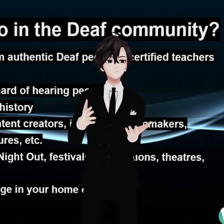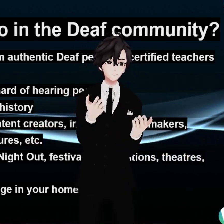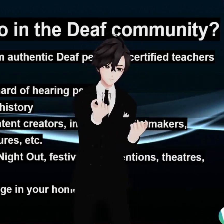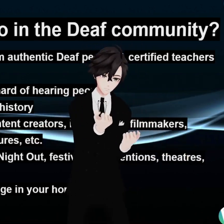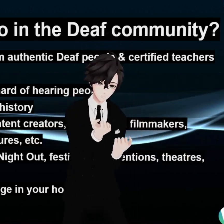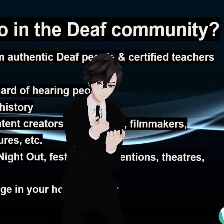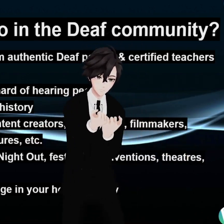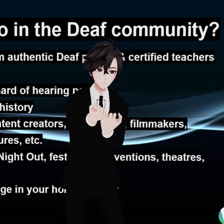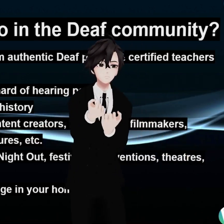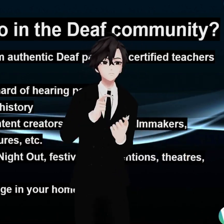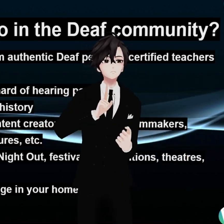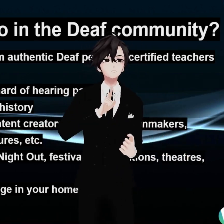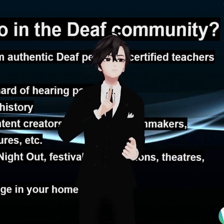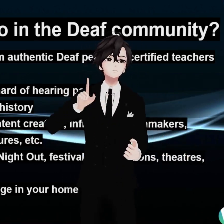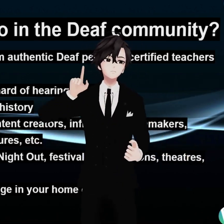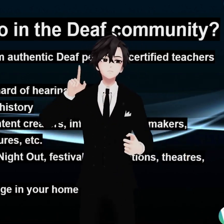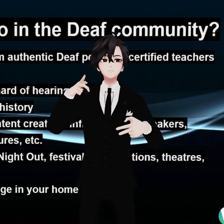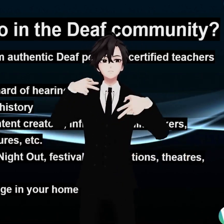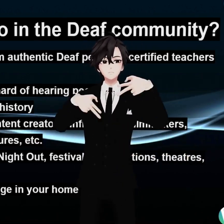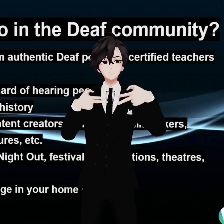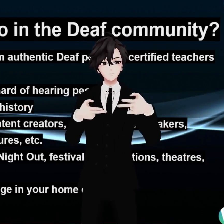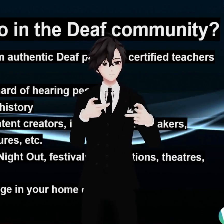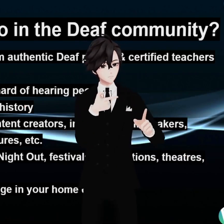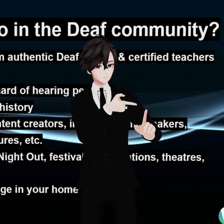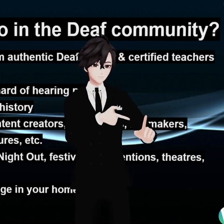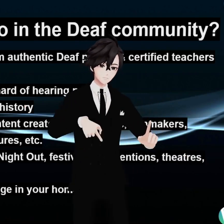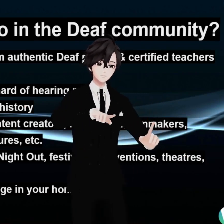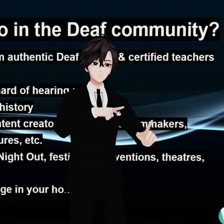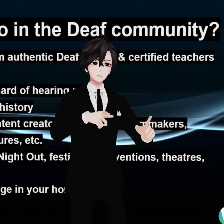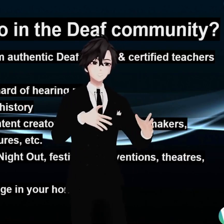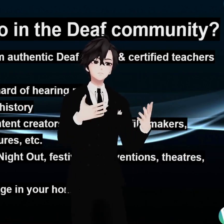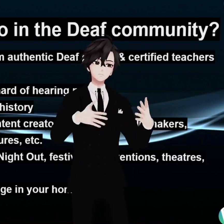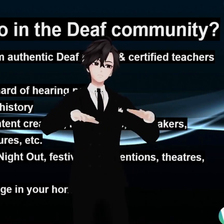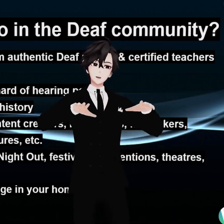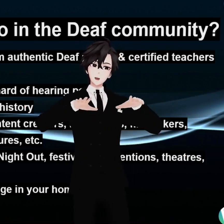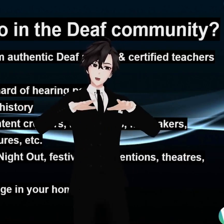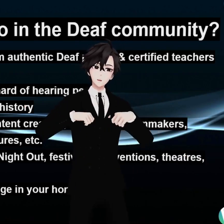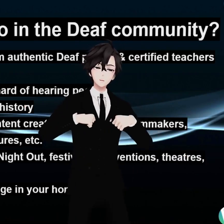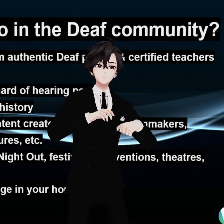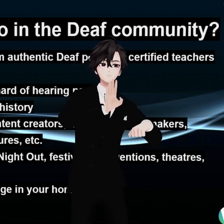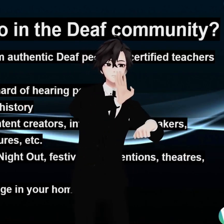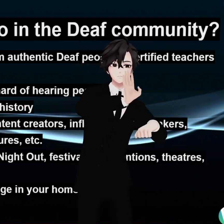It is also very nice to support deaf people who own businesses,